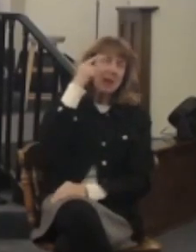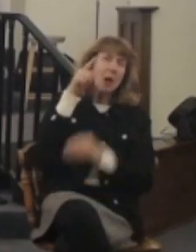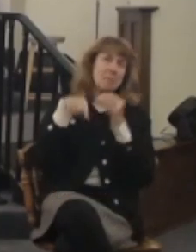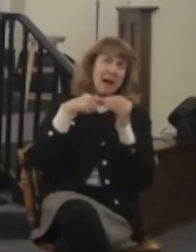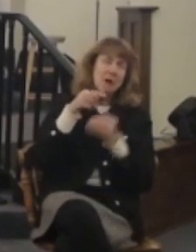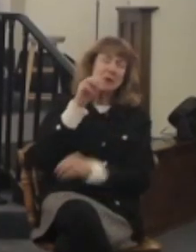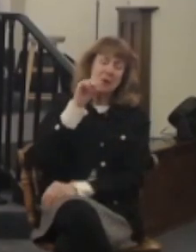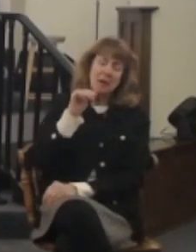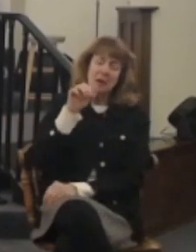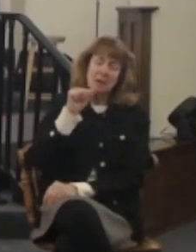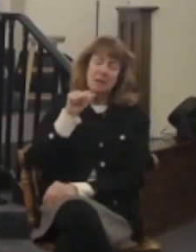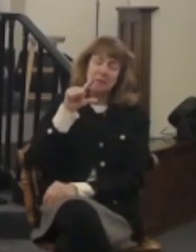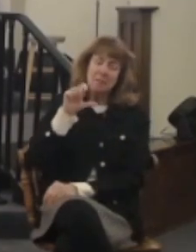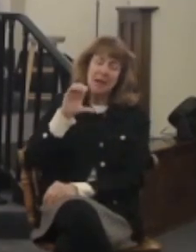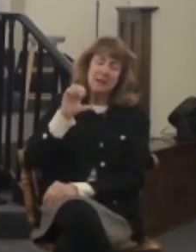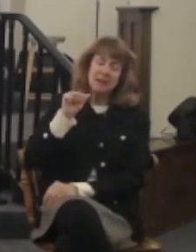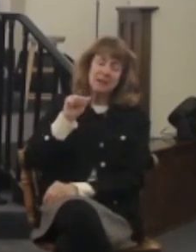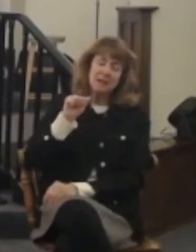will a man rob God?